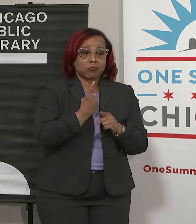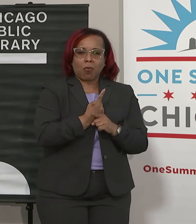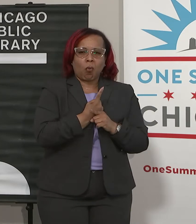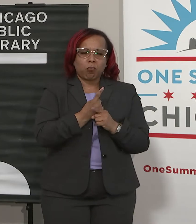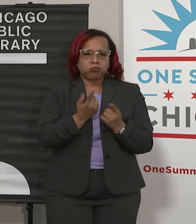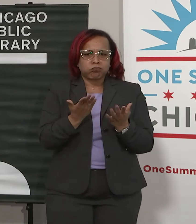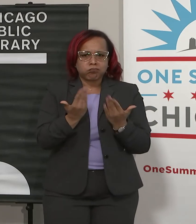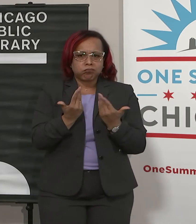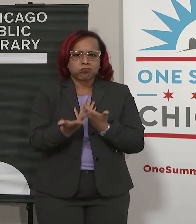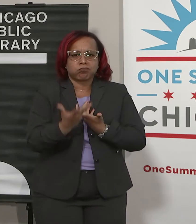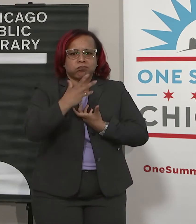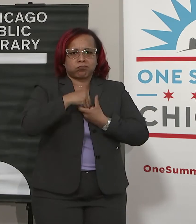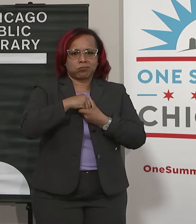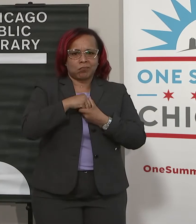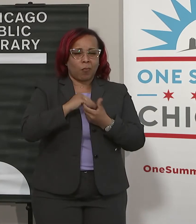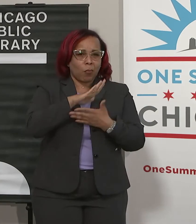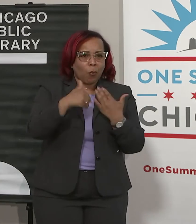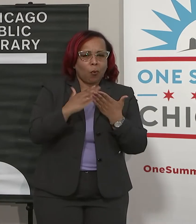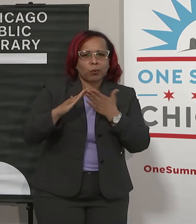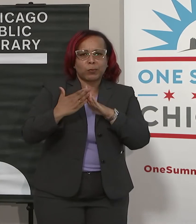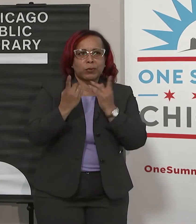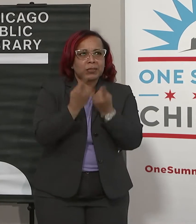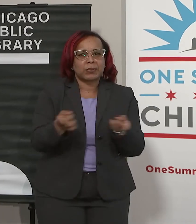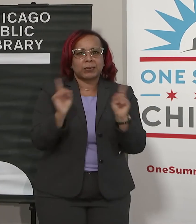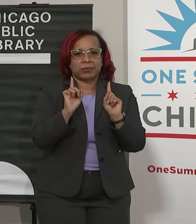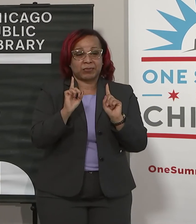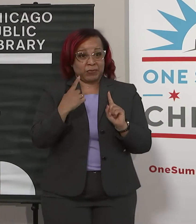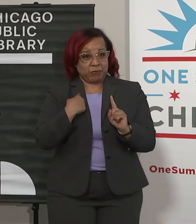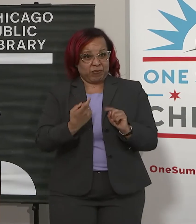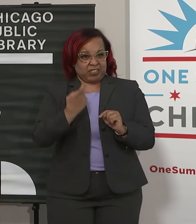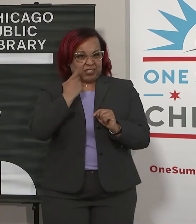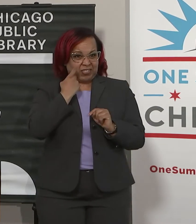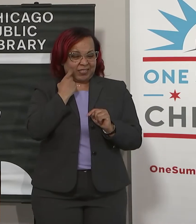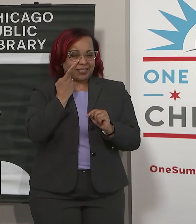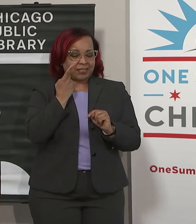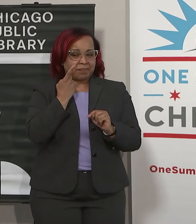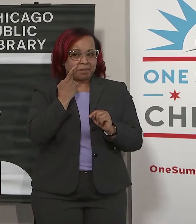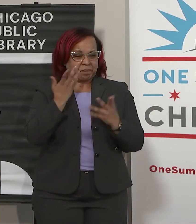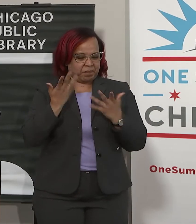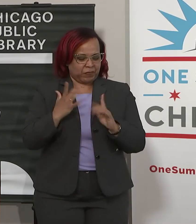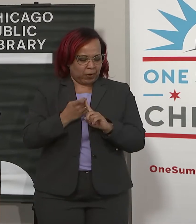to embrace the whole of this community. We just came from the